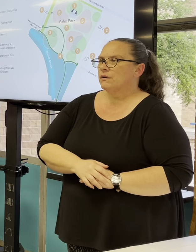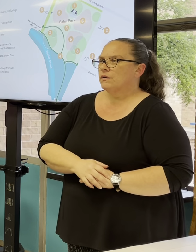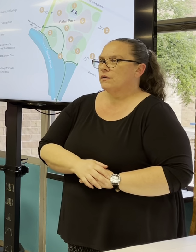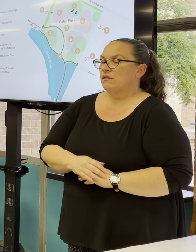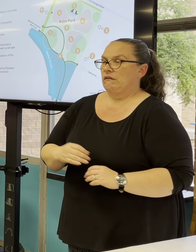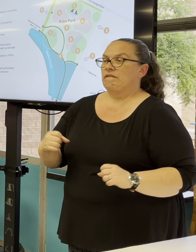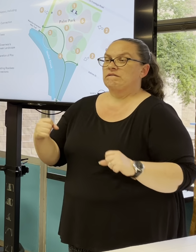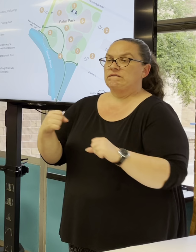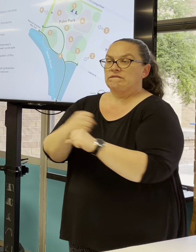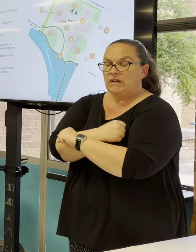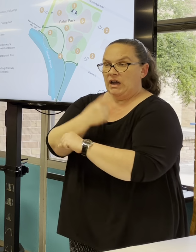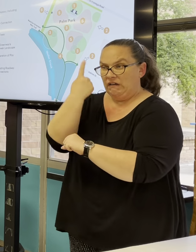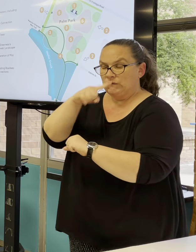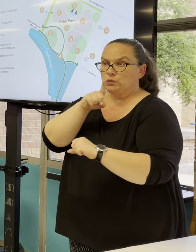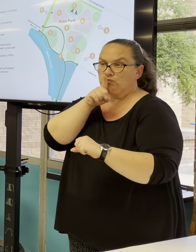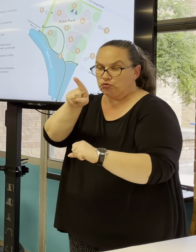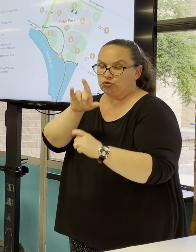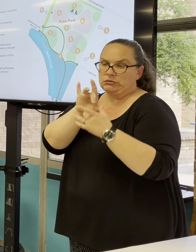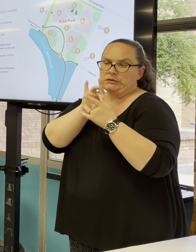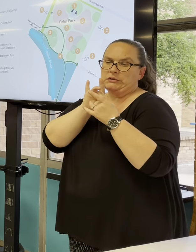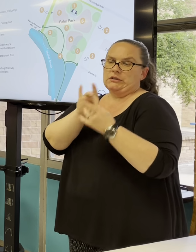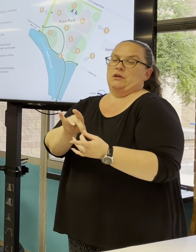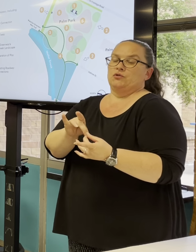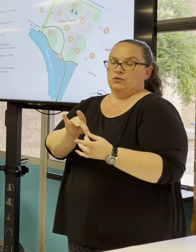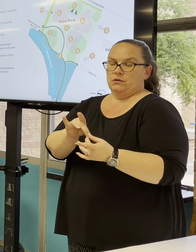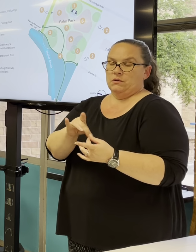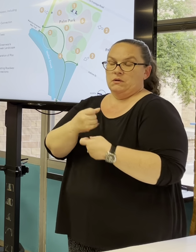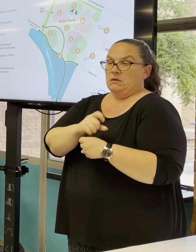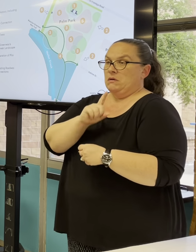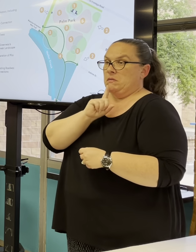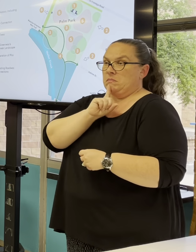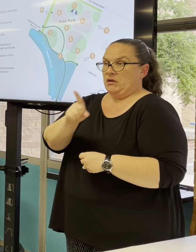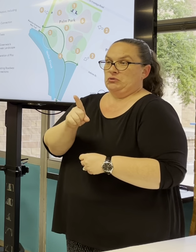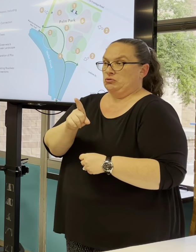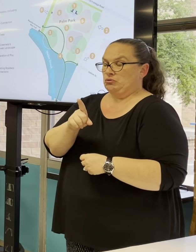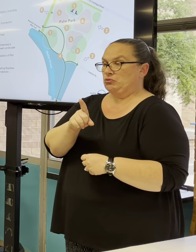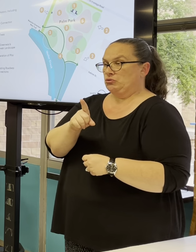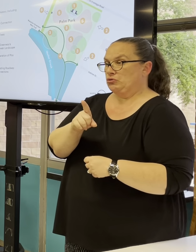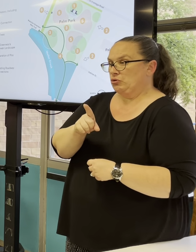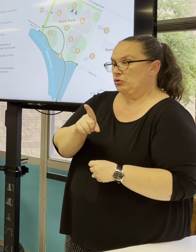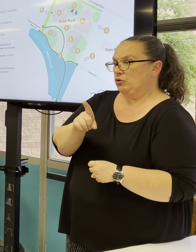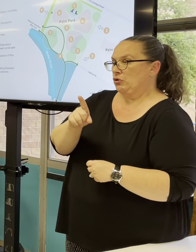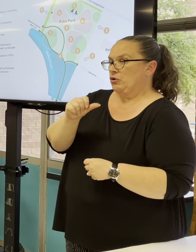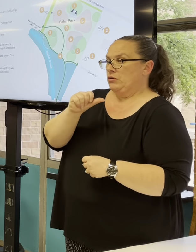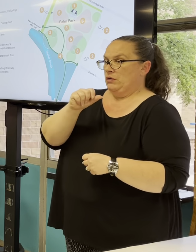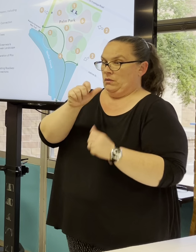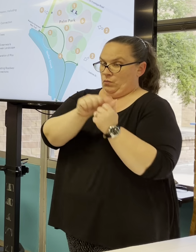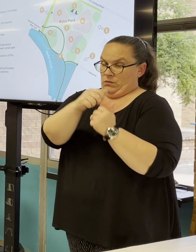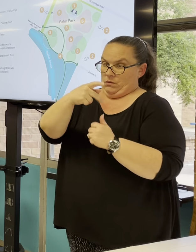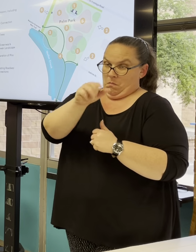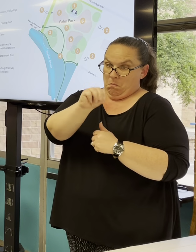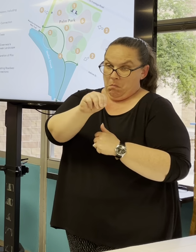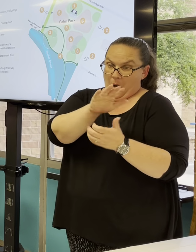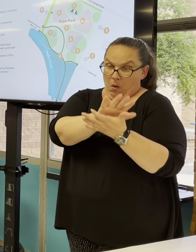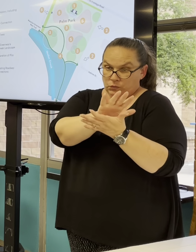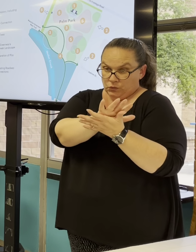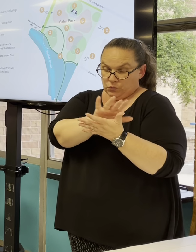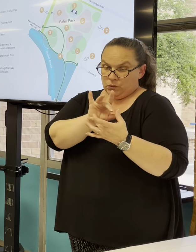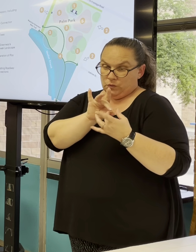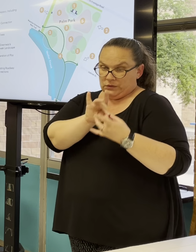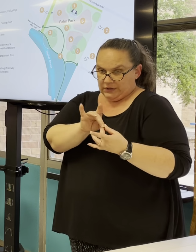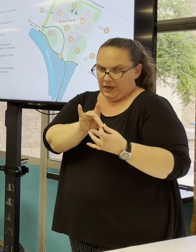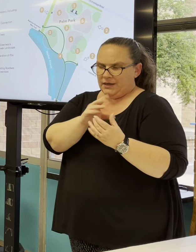Fight for the connection and make sure that that's not precluded to have a connection from Palm School, and to think